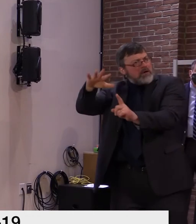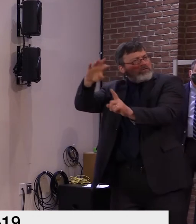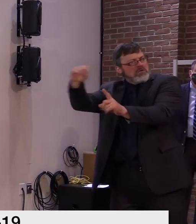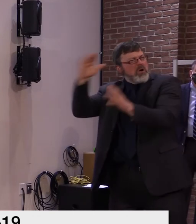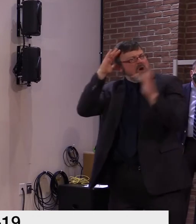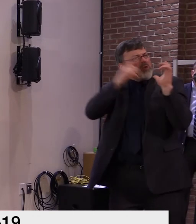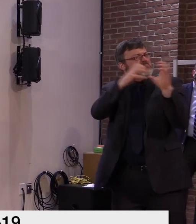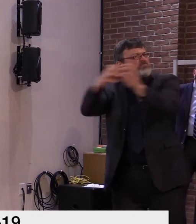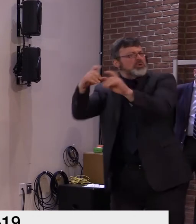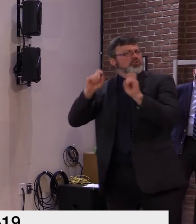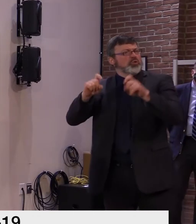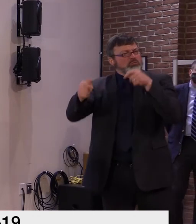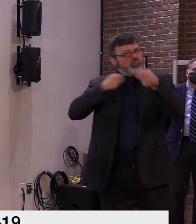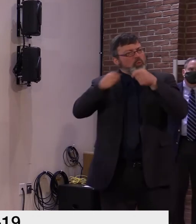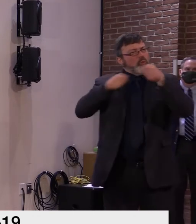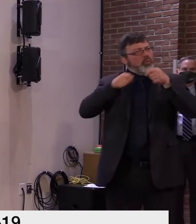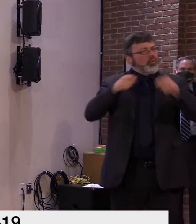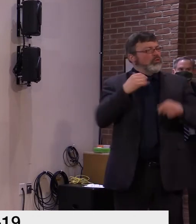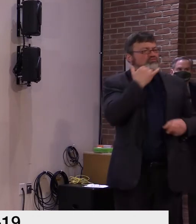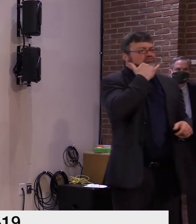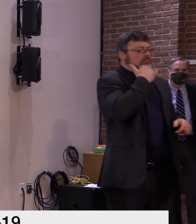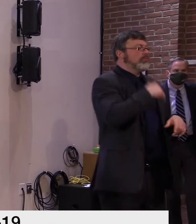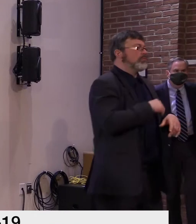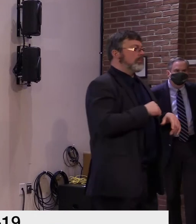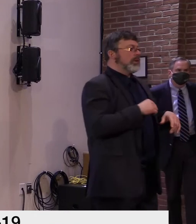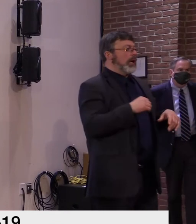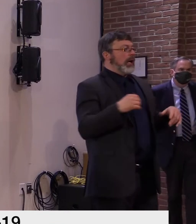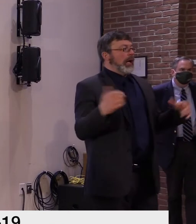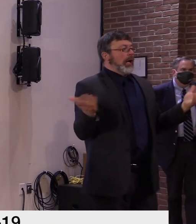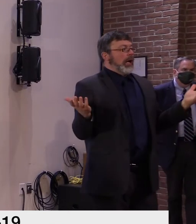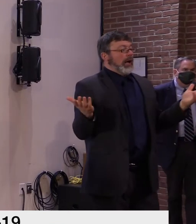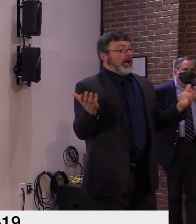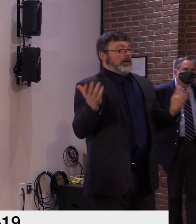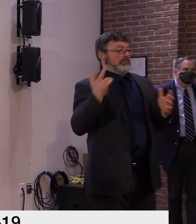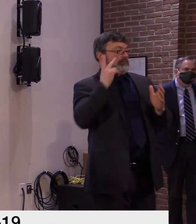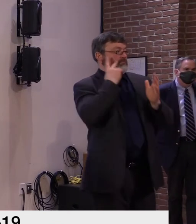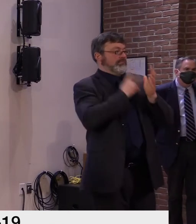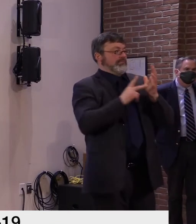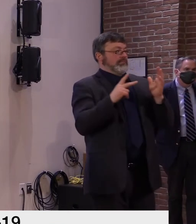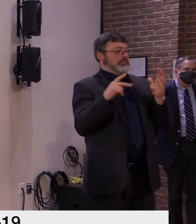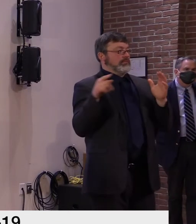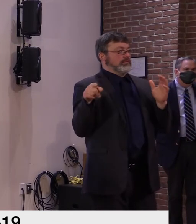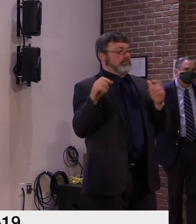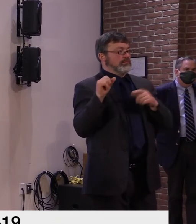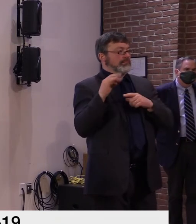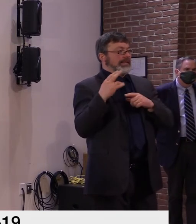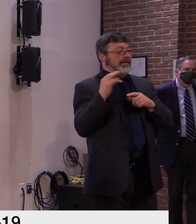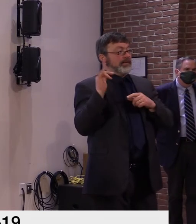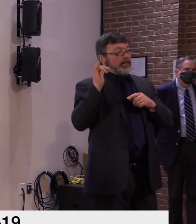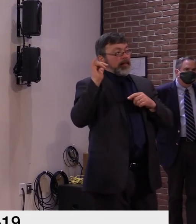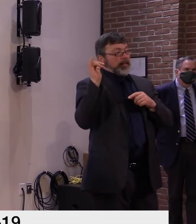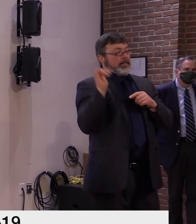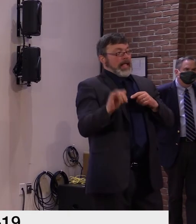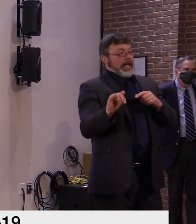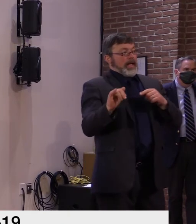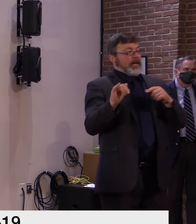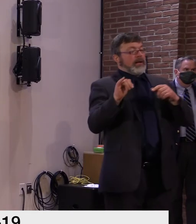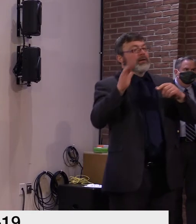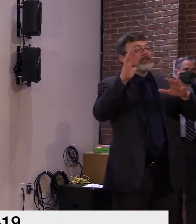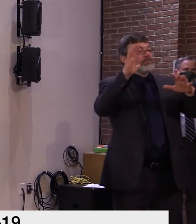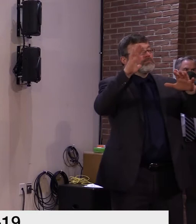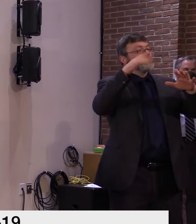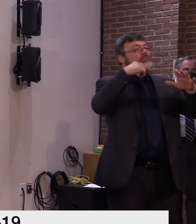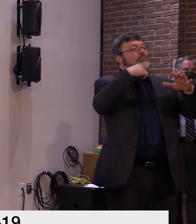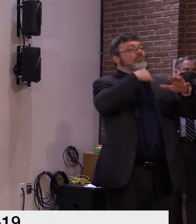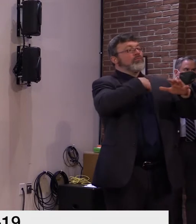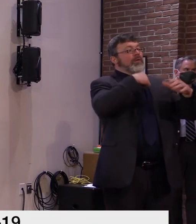B within that, but they're not going to be that far apart when we decide to do that. They're going to be within a week of each